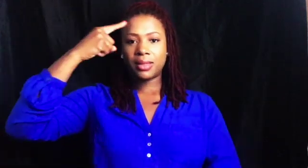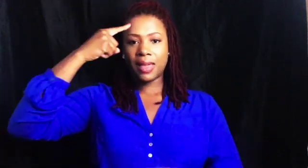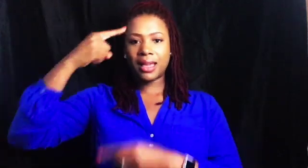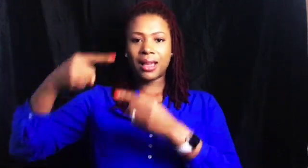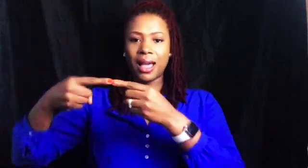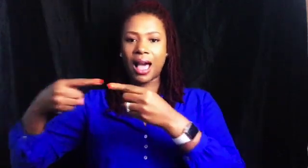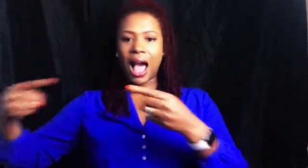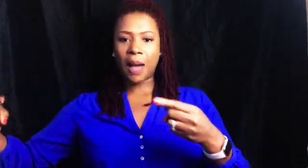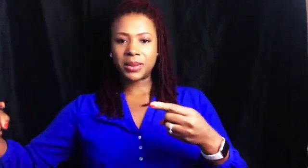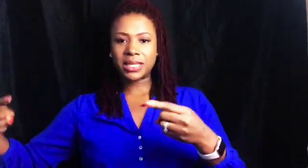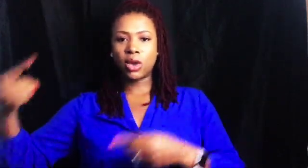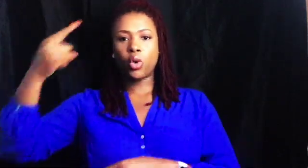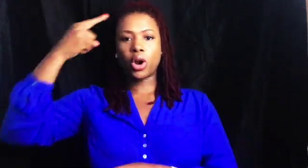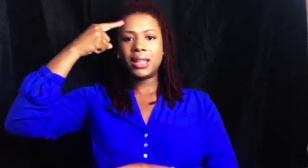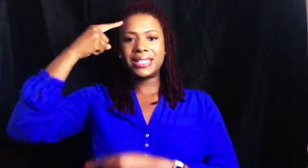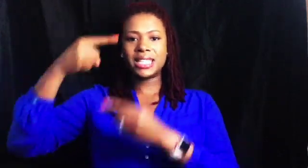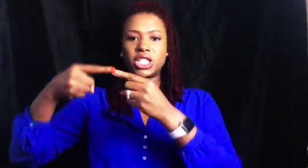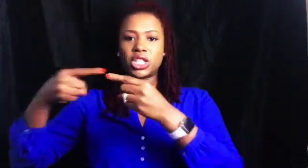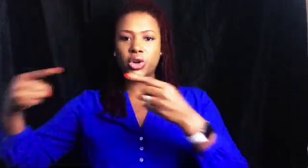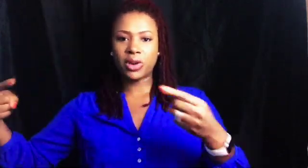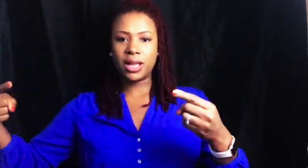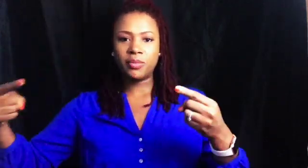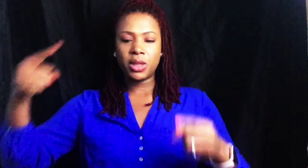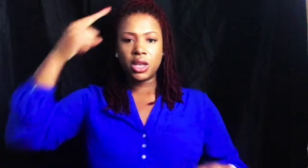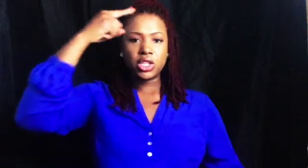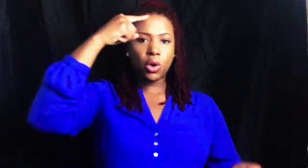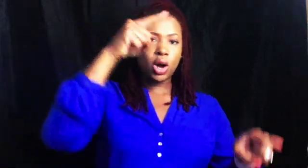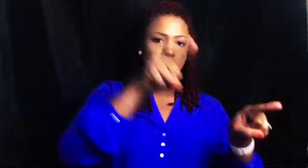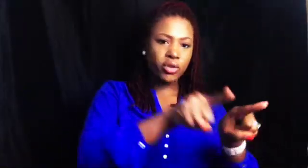Think opposite or disagree. So agree,